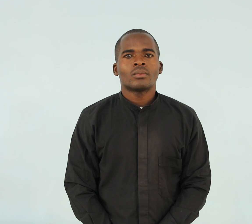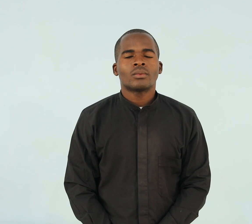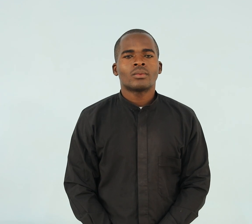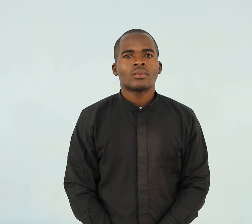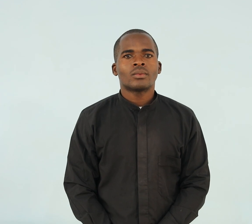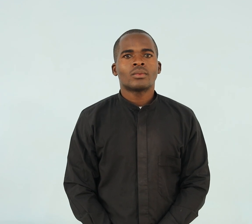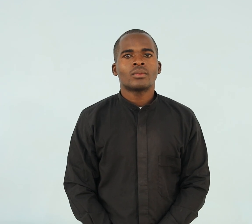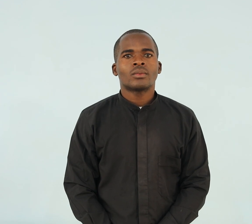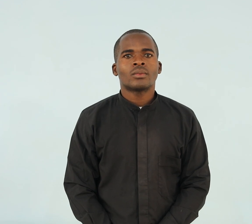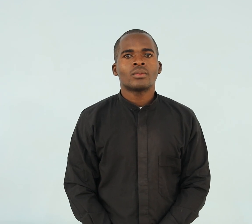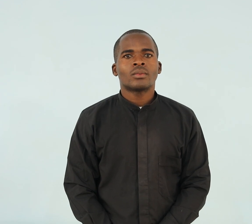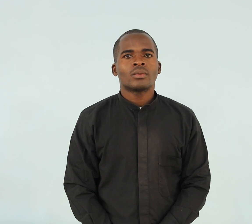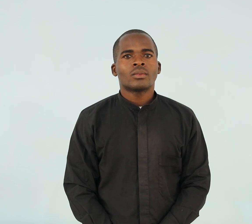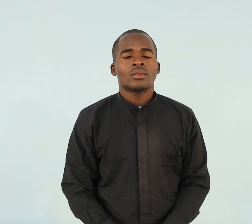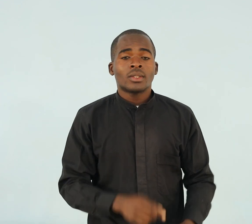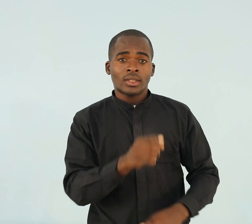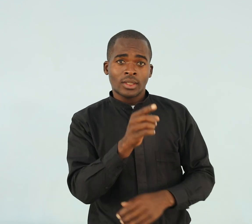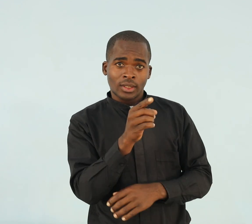Amendment of Article 159.